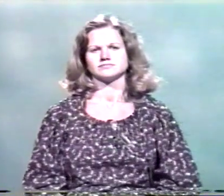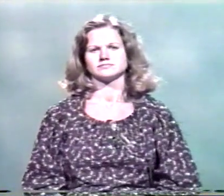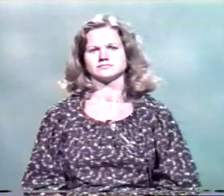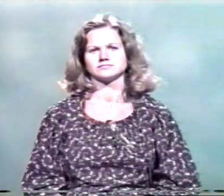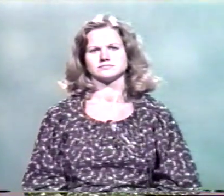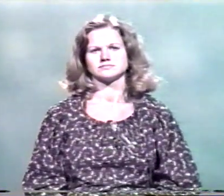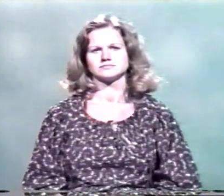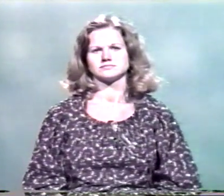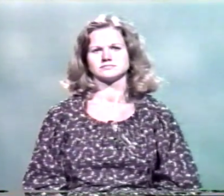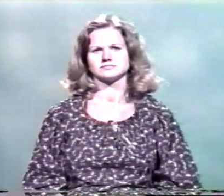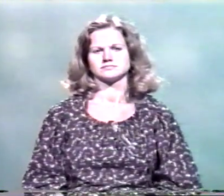To bet.